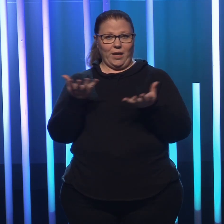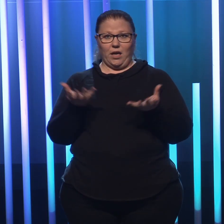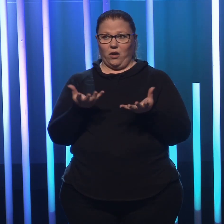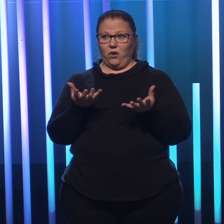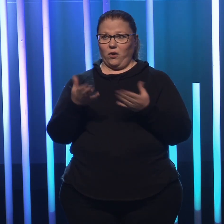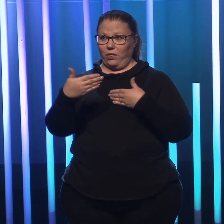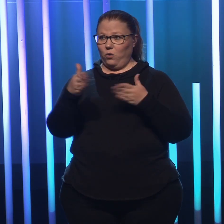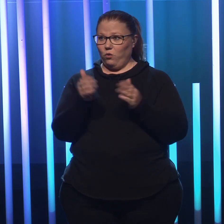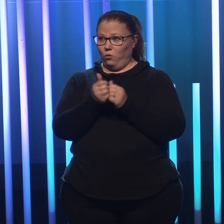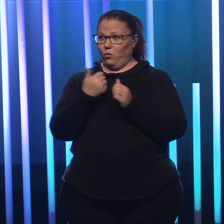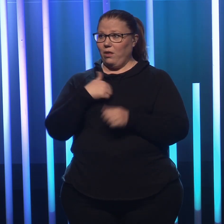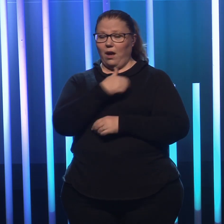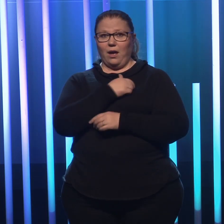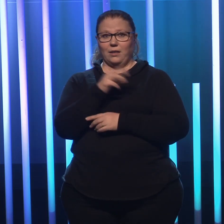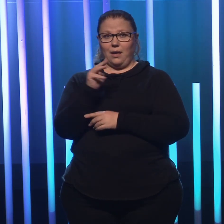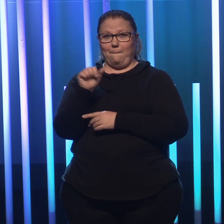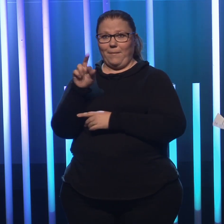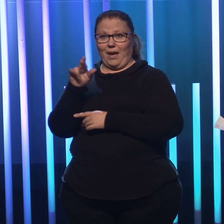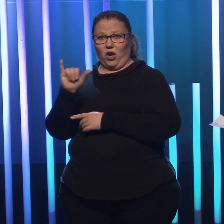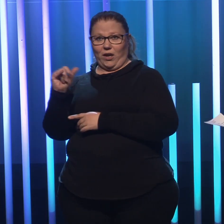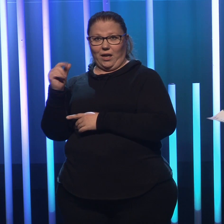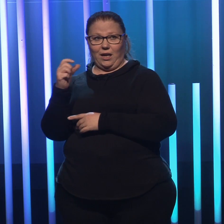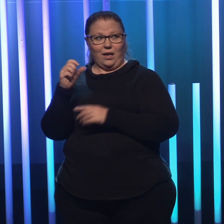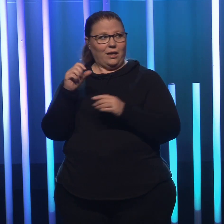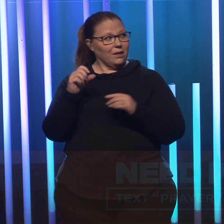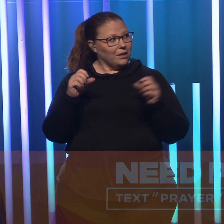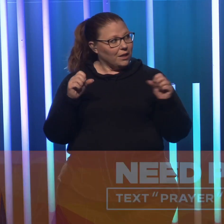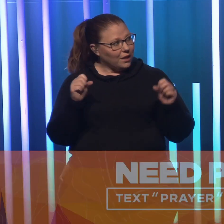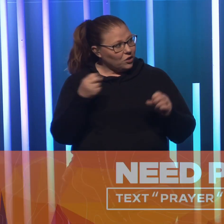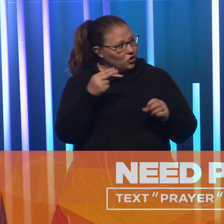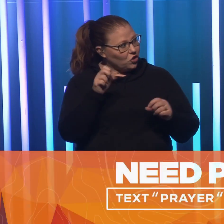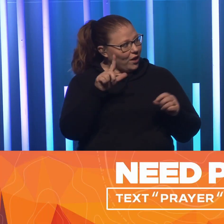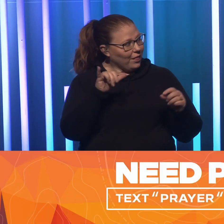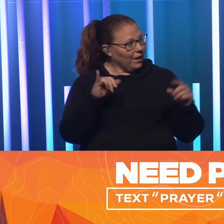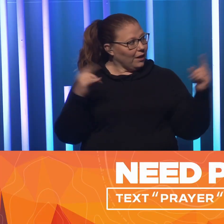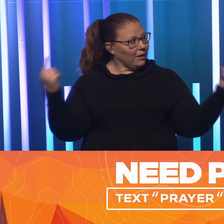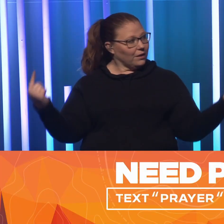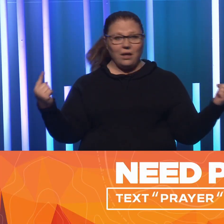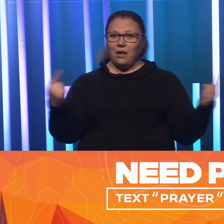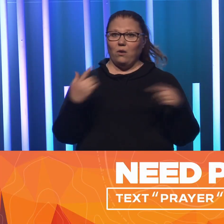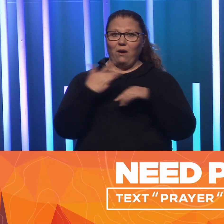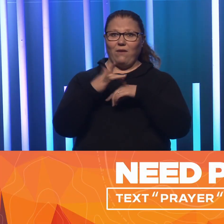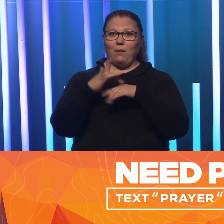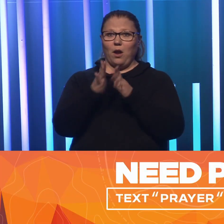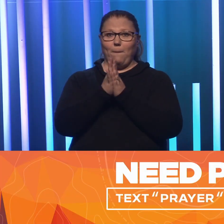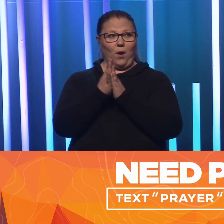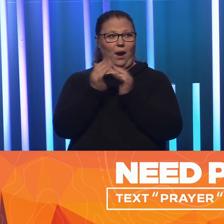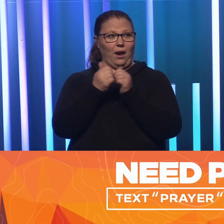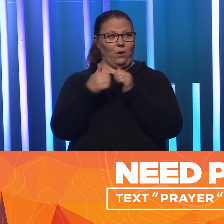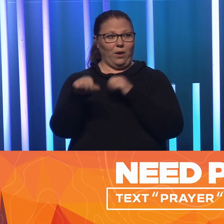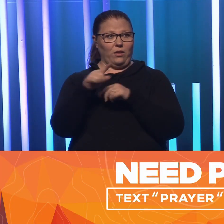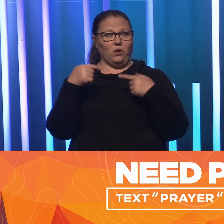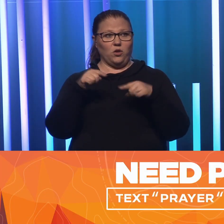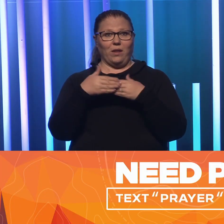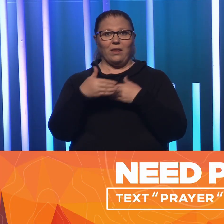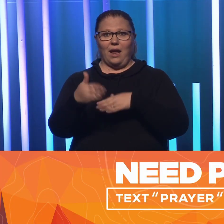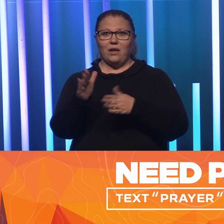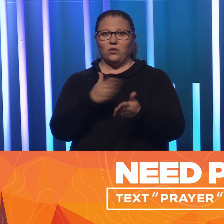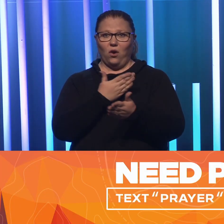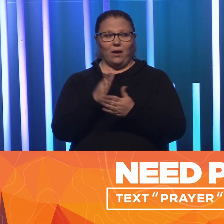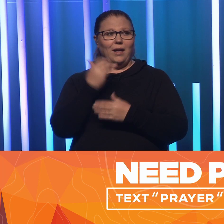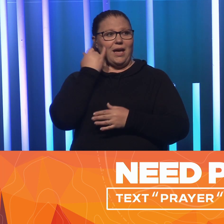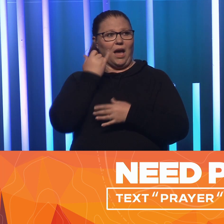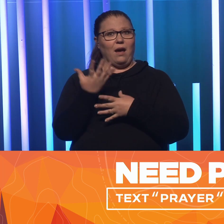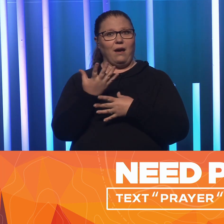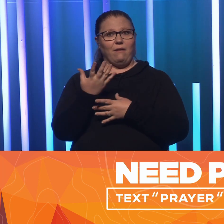us, Mary and Shelley are going to be on either side of the stage ready to pray with you during this next song. If